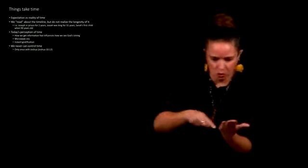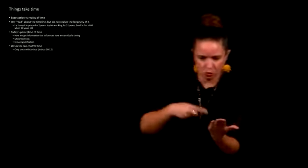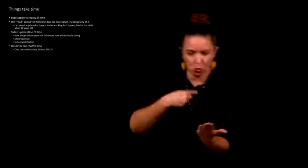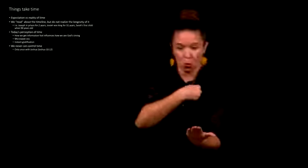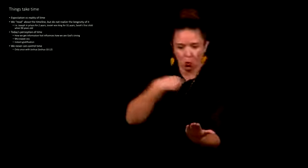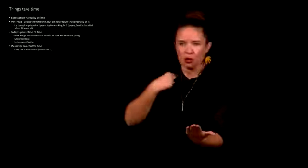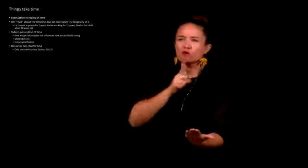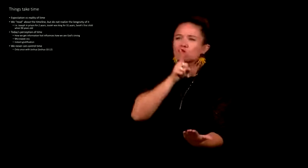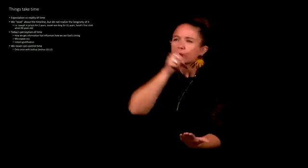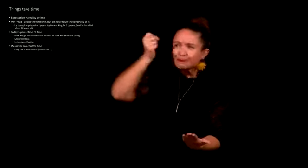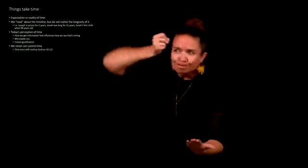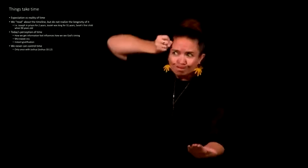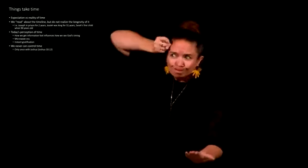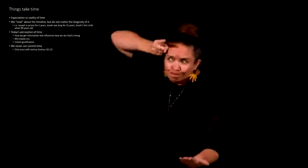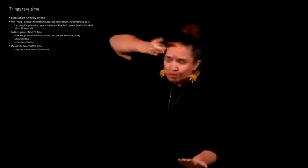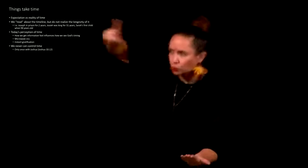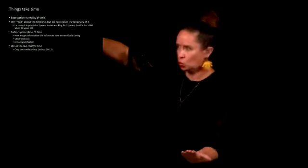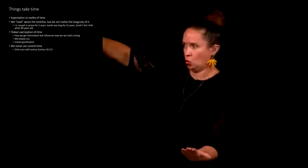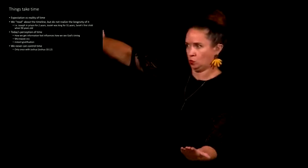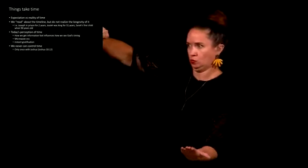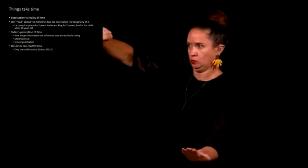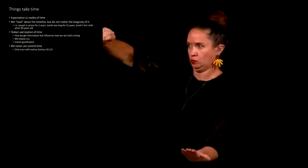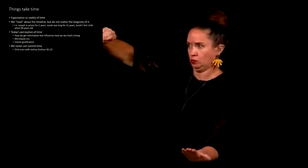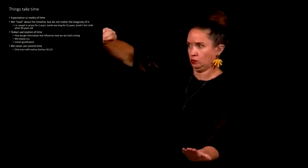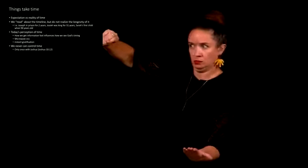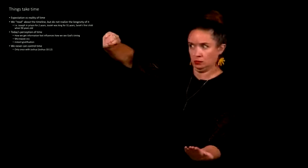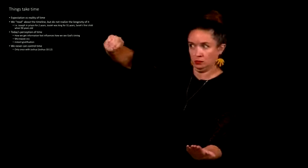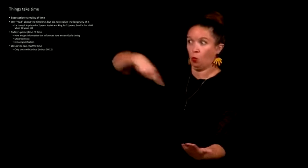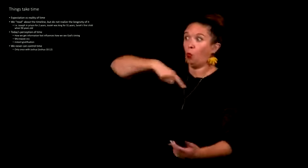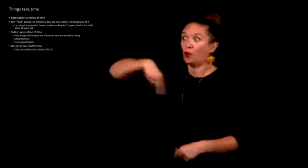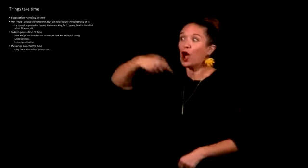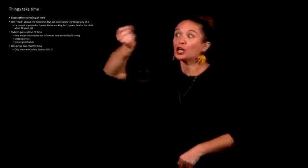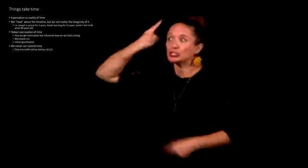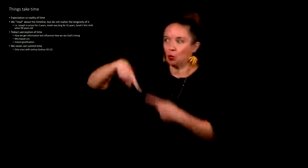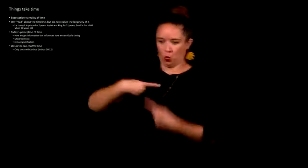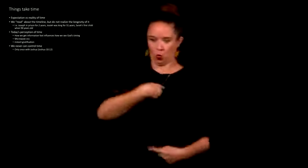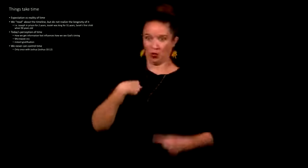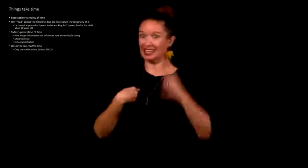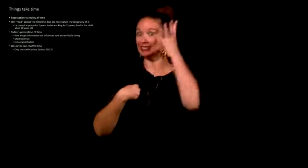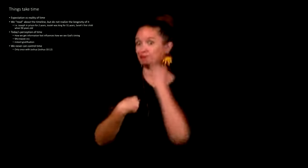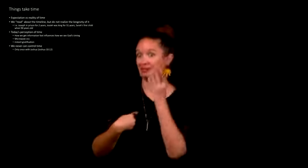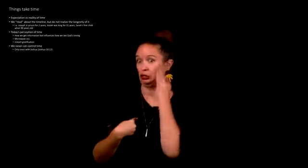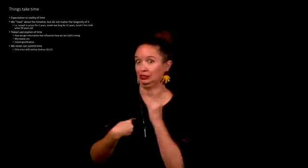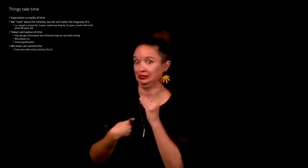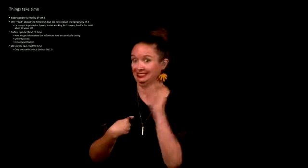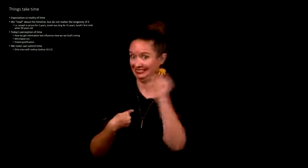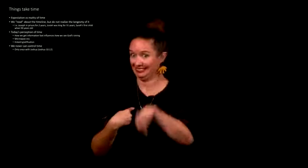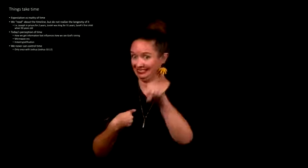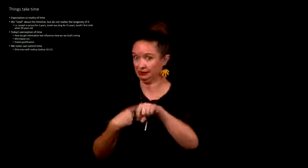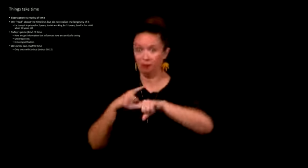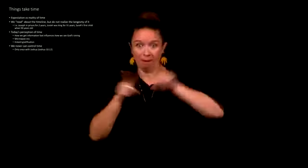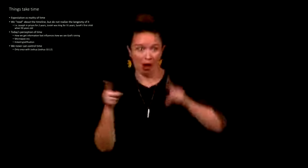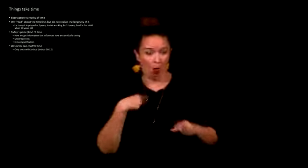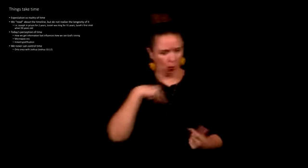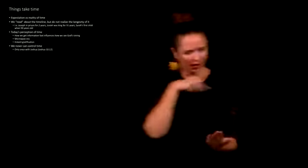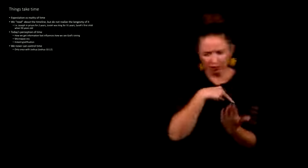time. We see numbers. Do we really understand it? No. We understand our